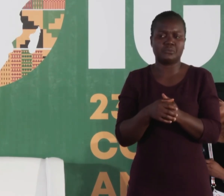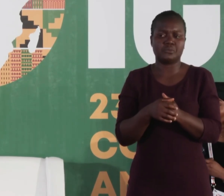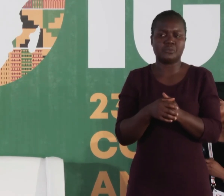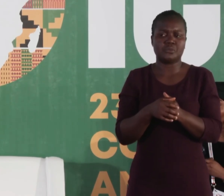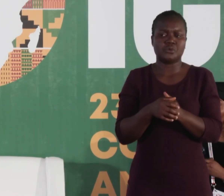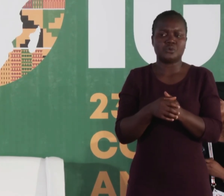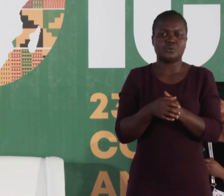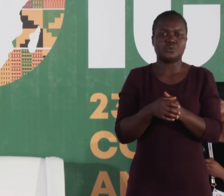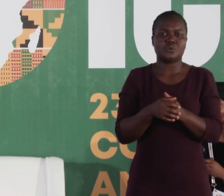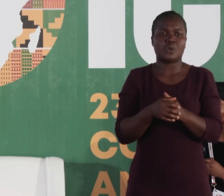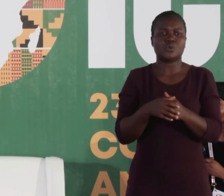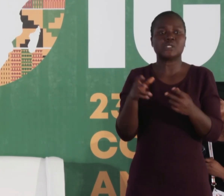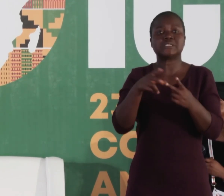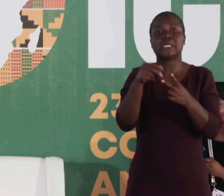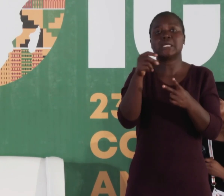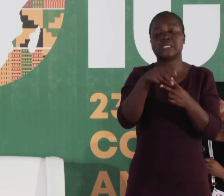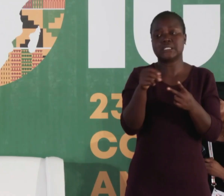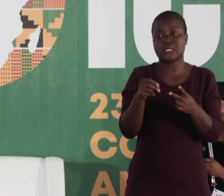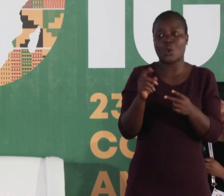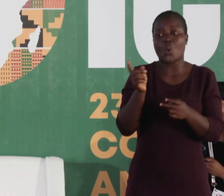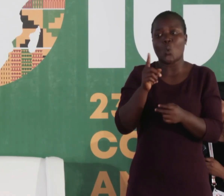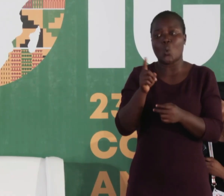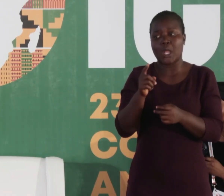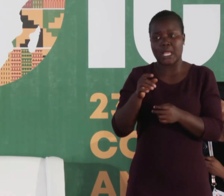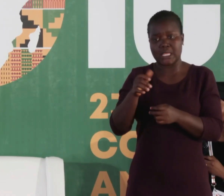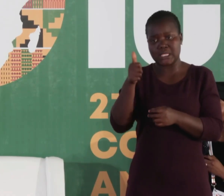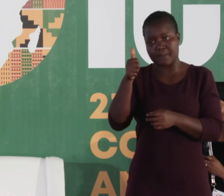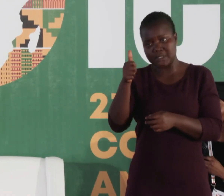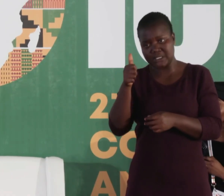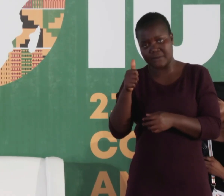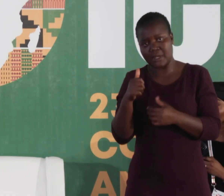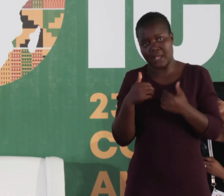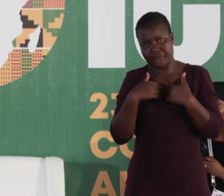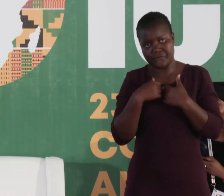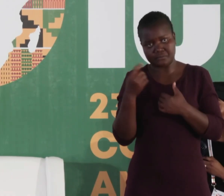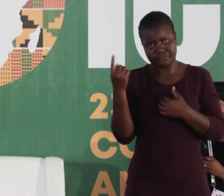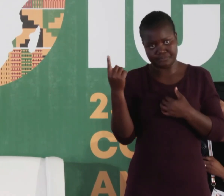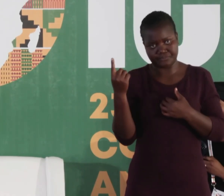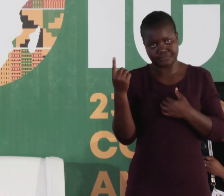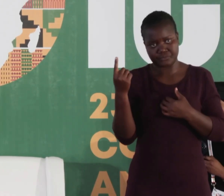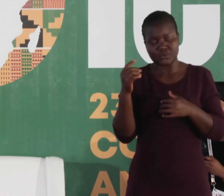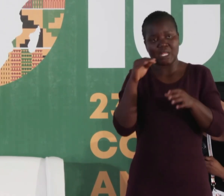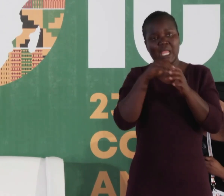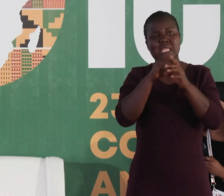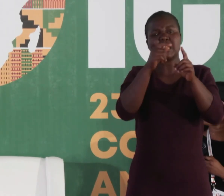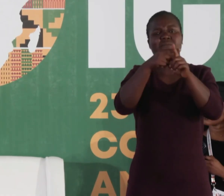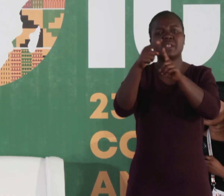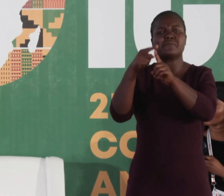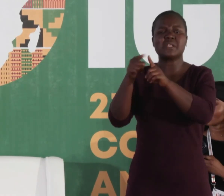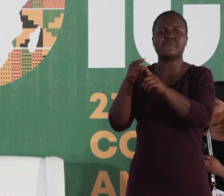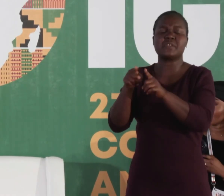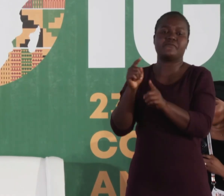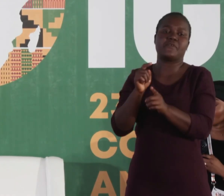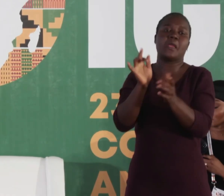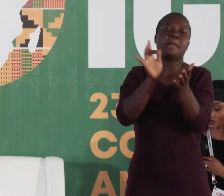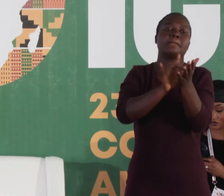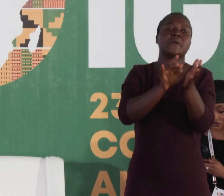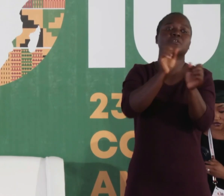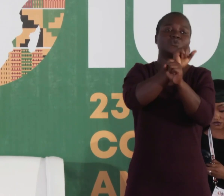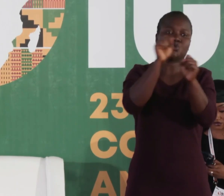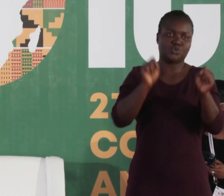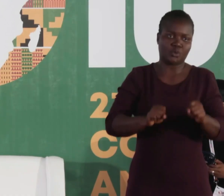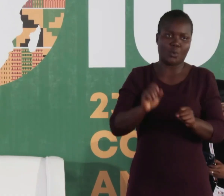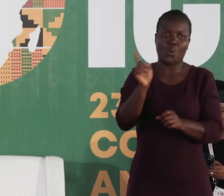are initiated, or opt for the TOPAZ intervention pharmacies where they would go and collect refills